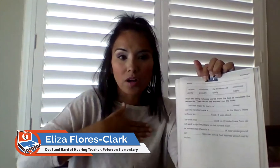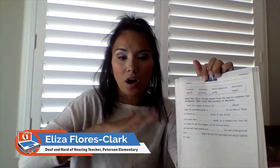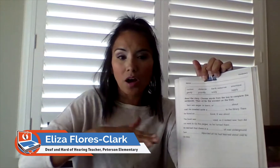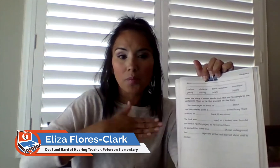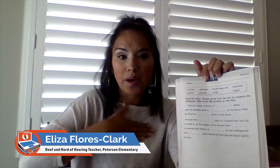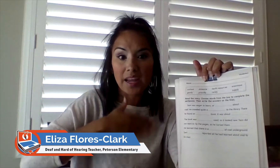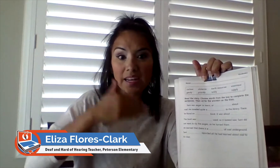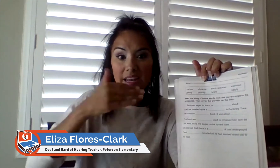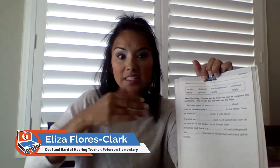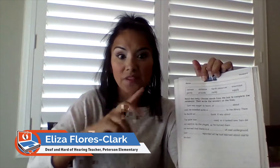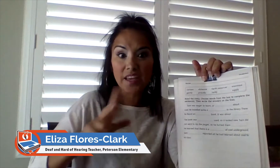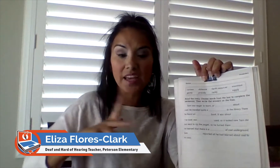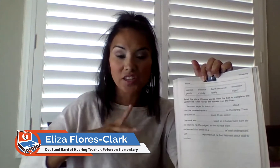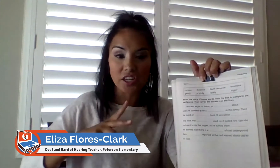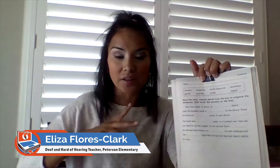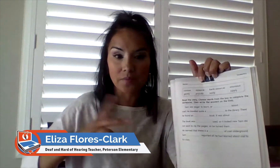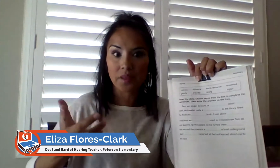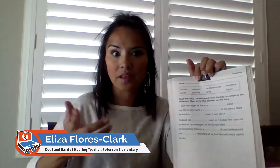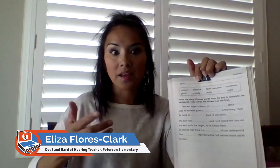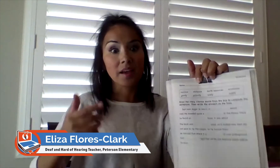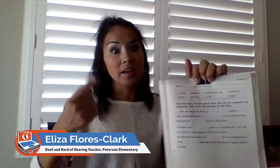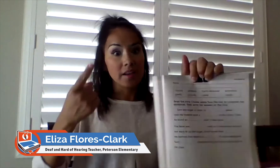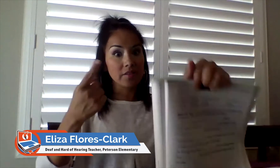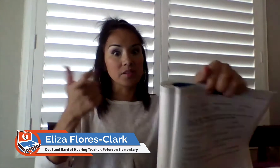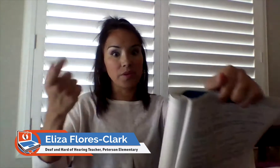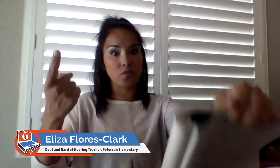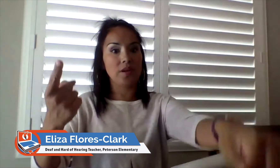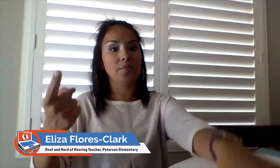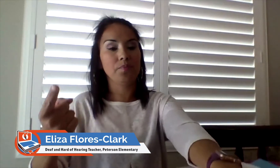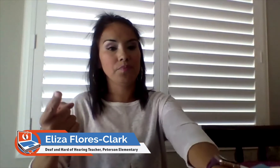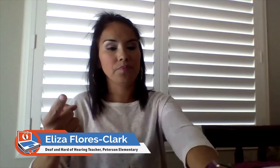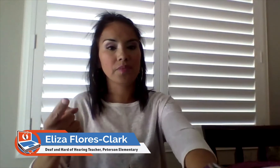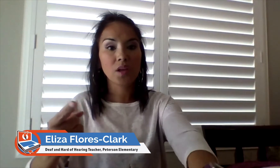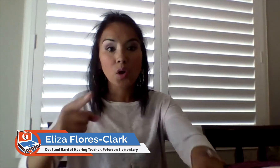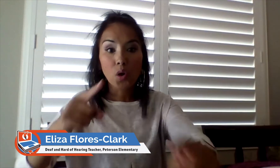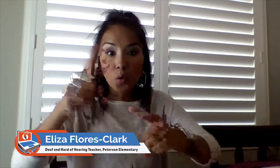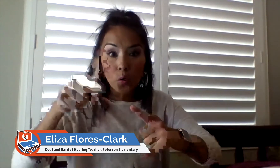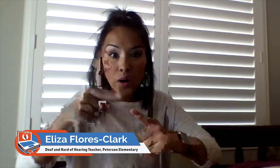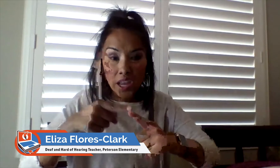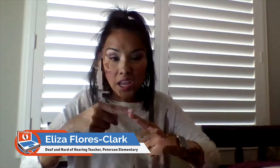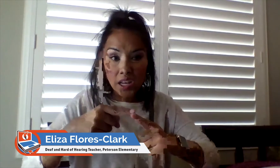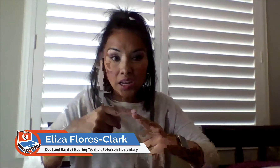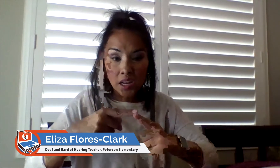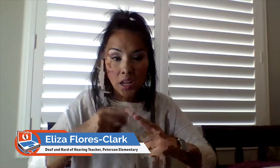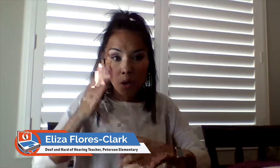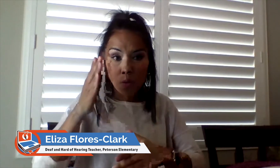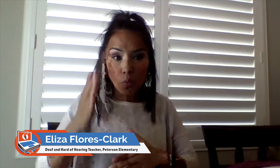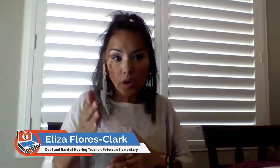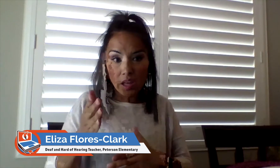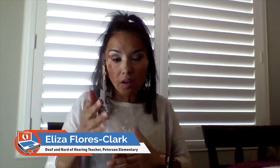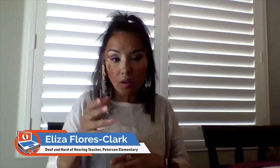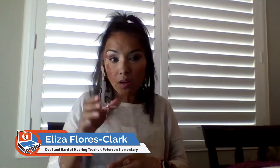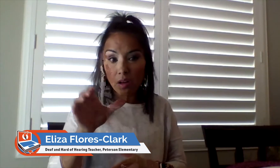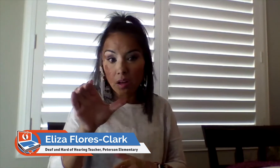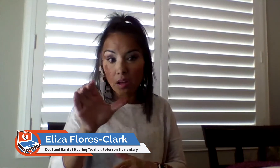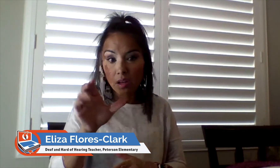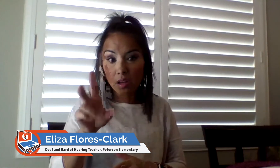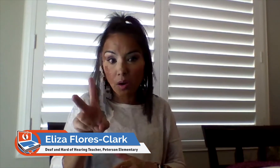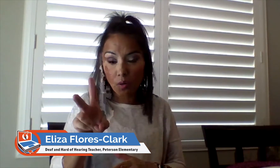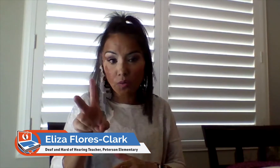on my next vacation? Here's a big one. When will